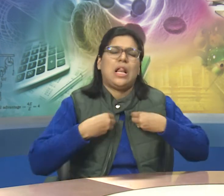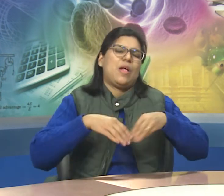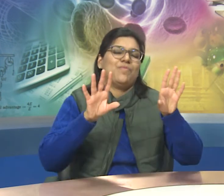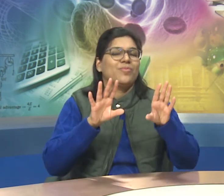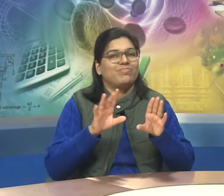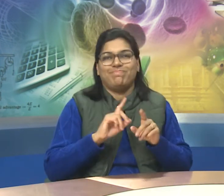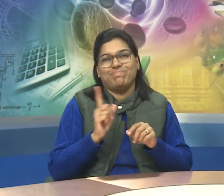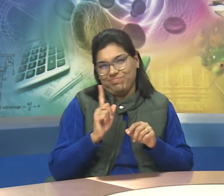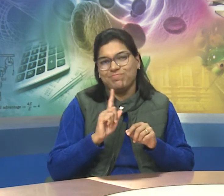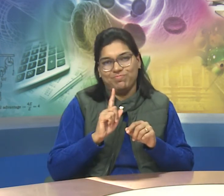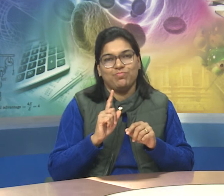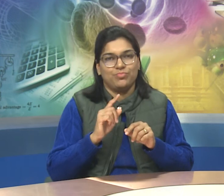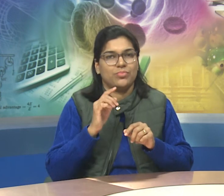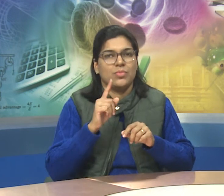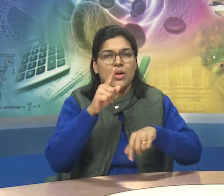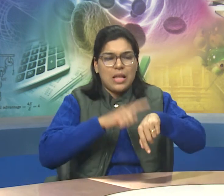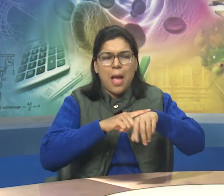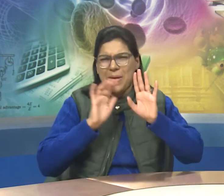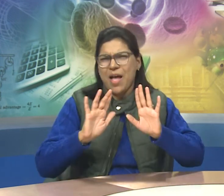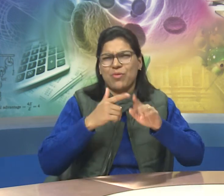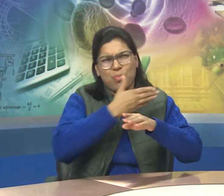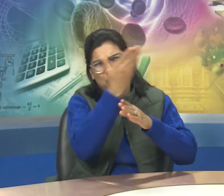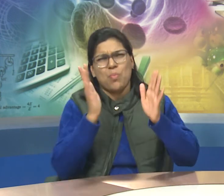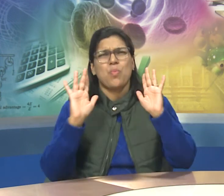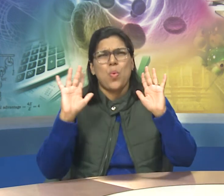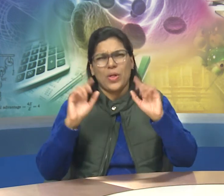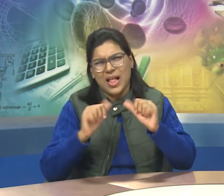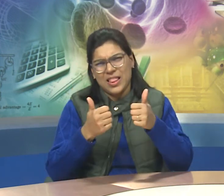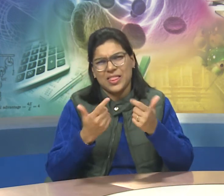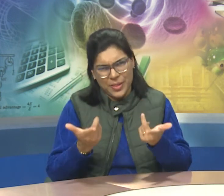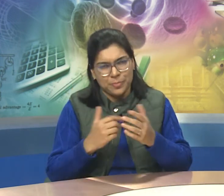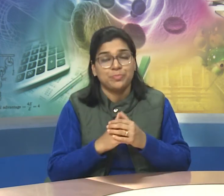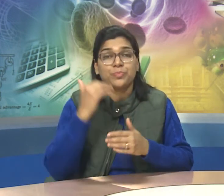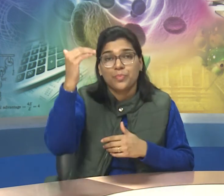studying 1 hour, etc.